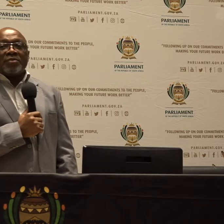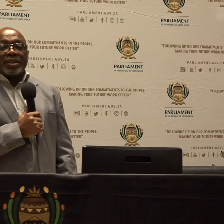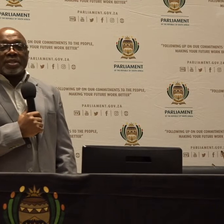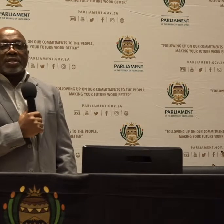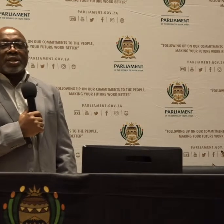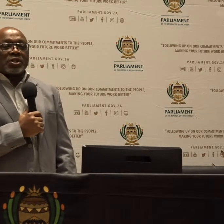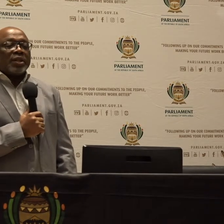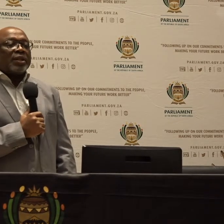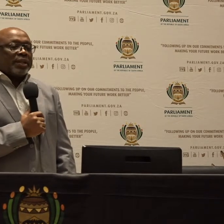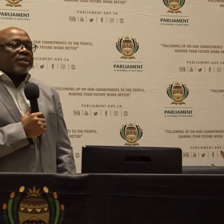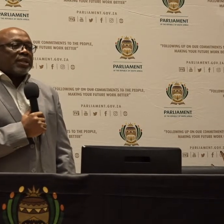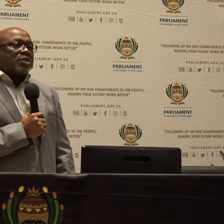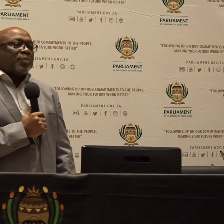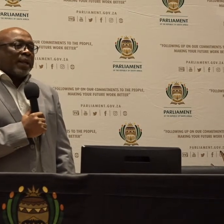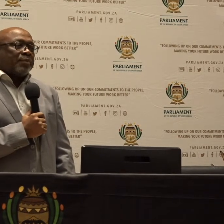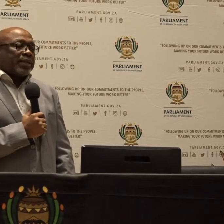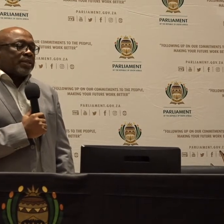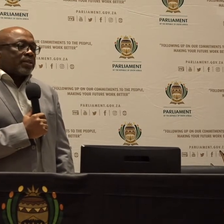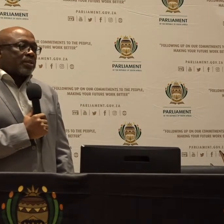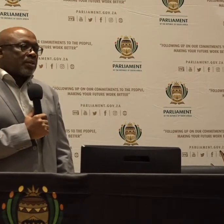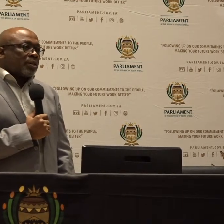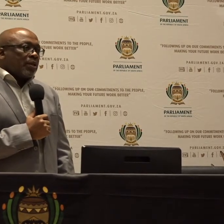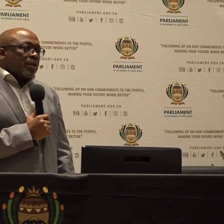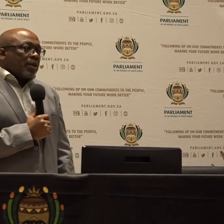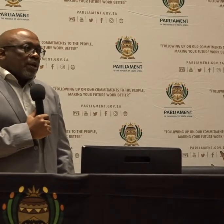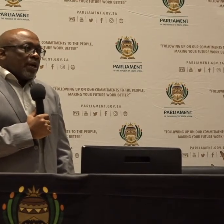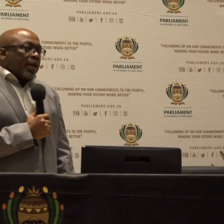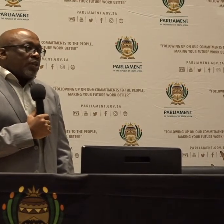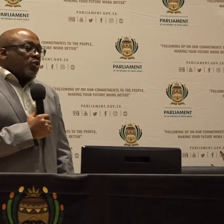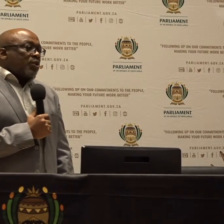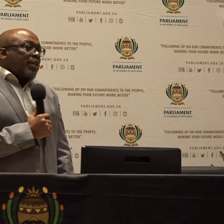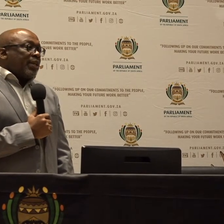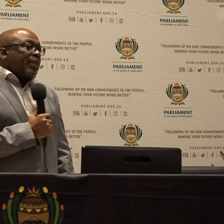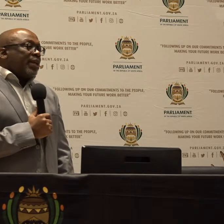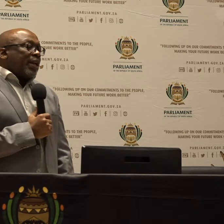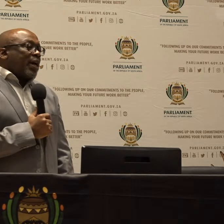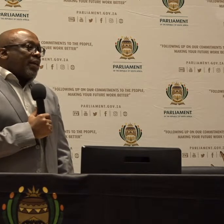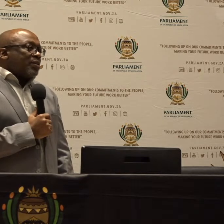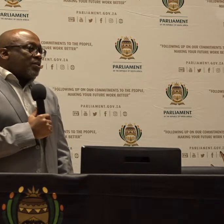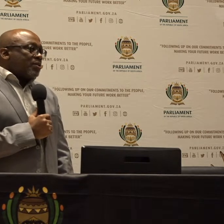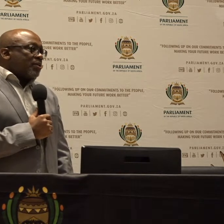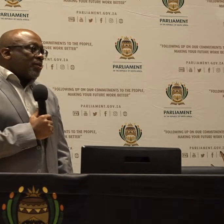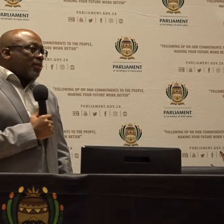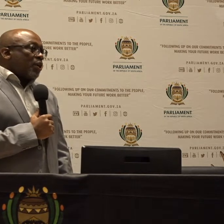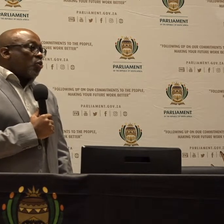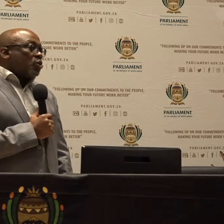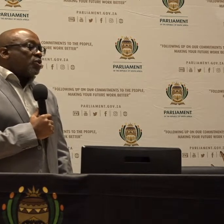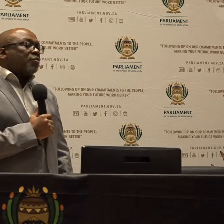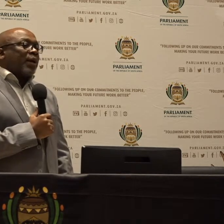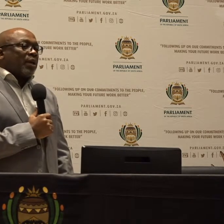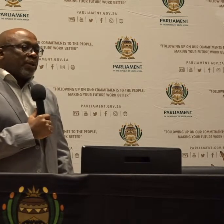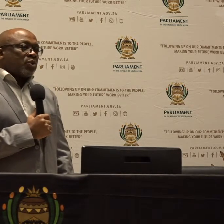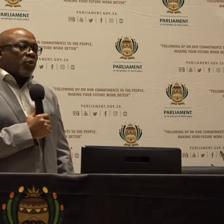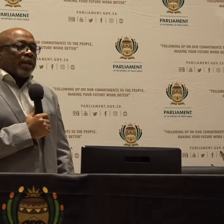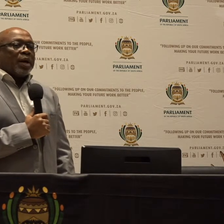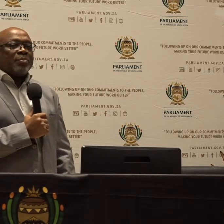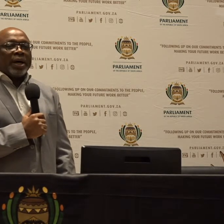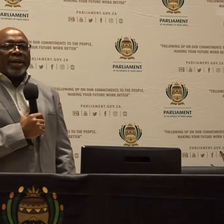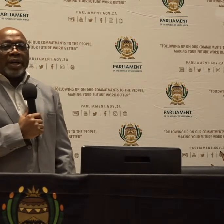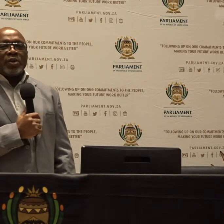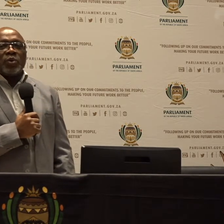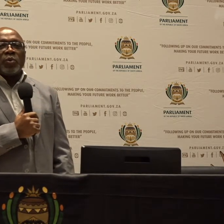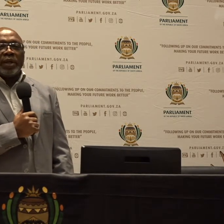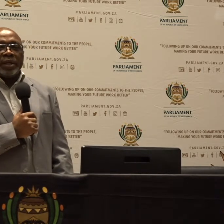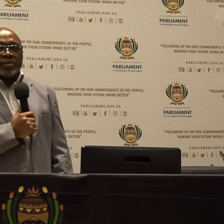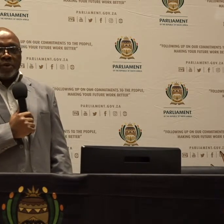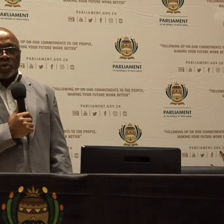of this session it is Parliament and should the need arise the rules of parliament will